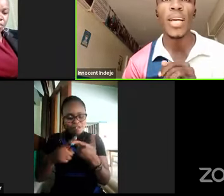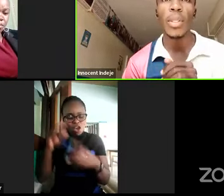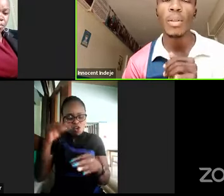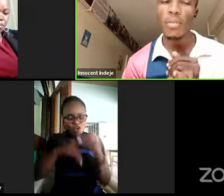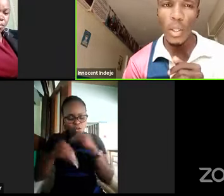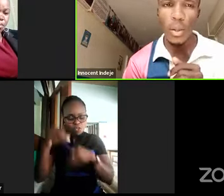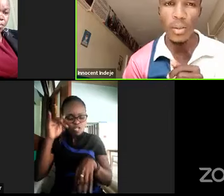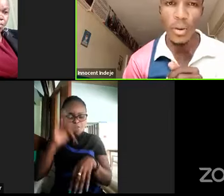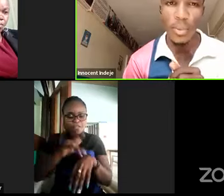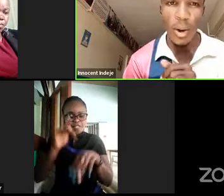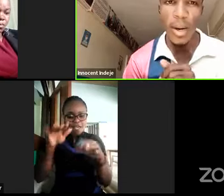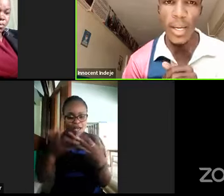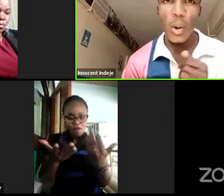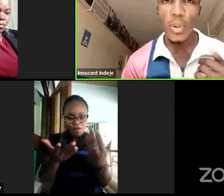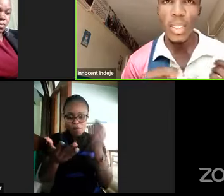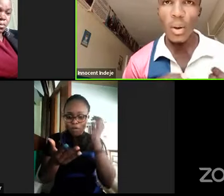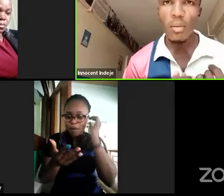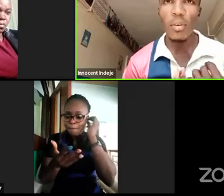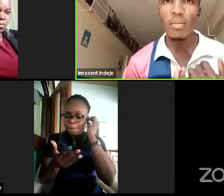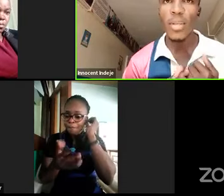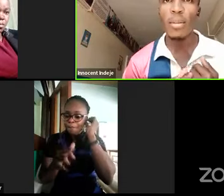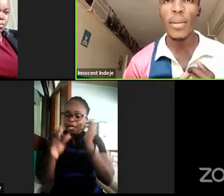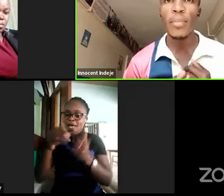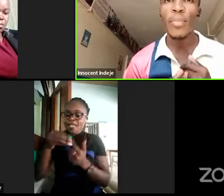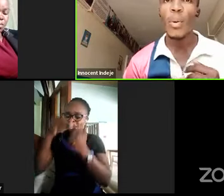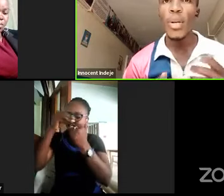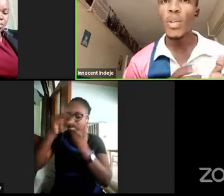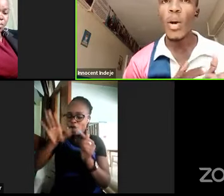aspect of legal reforms, whereby the legal reforms, I mean, we need to have